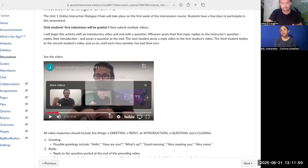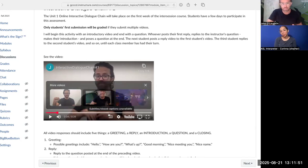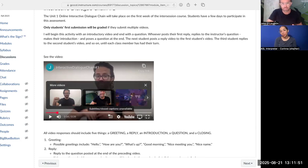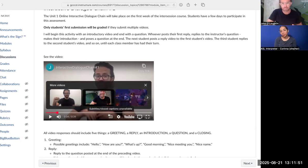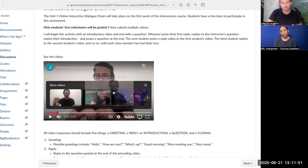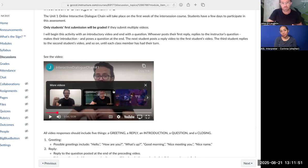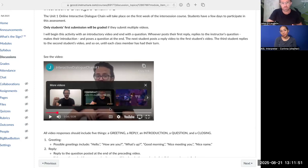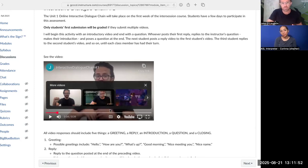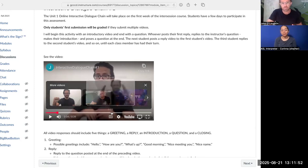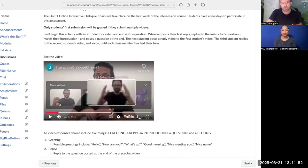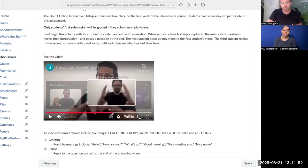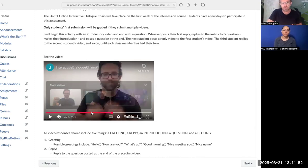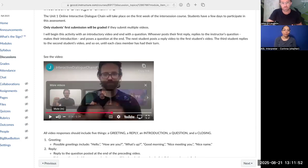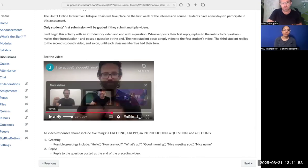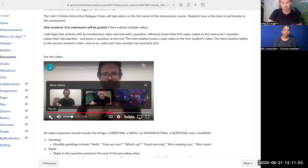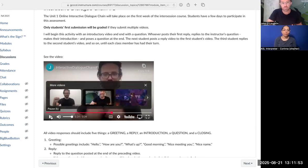For example,